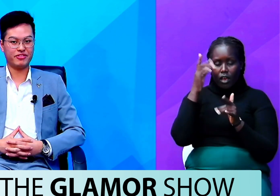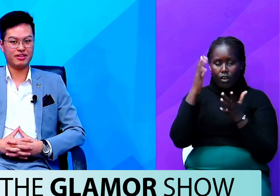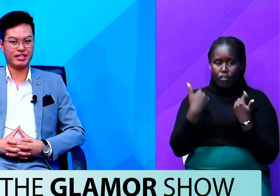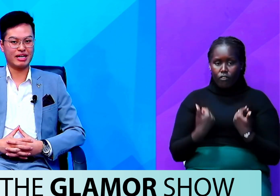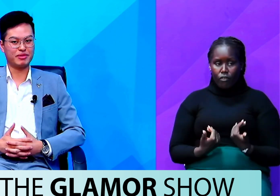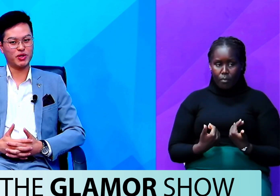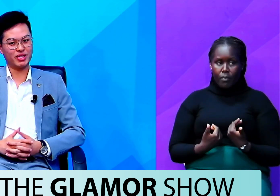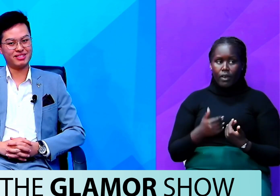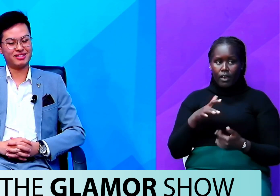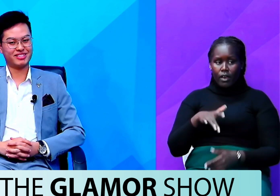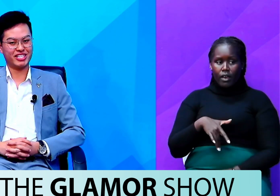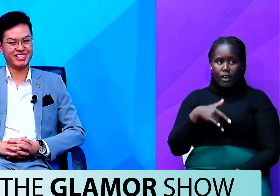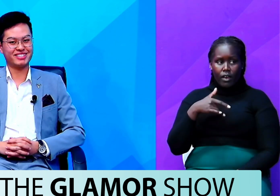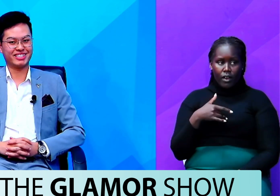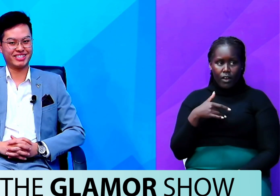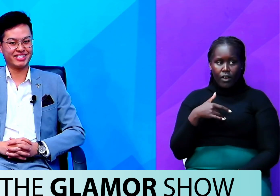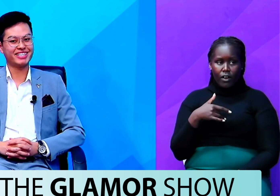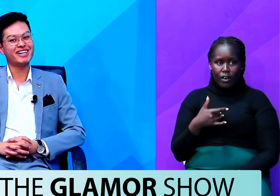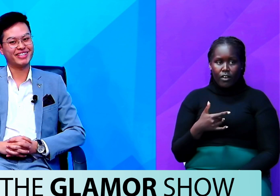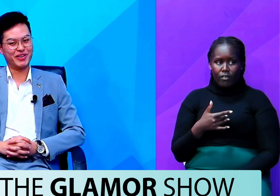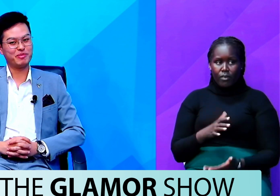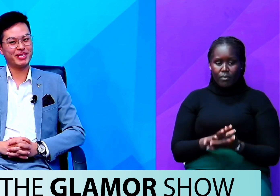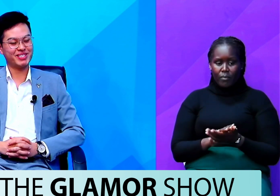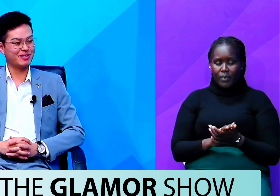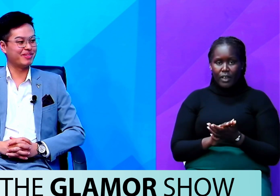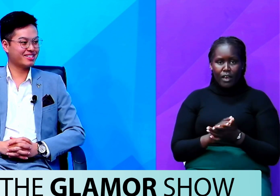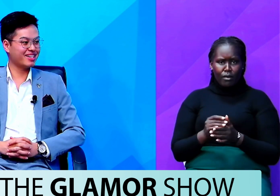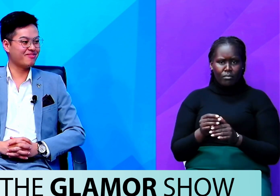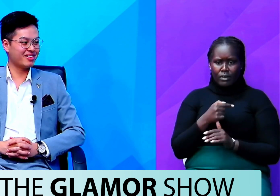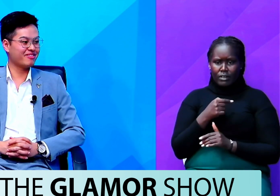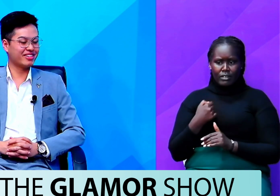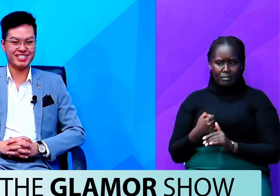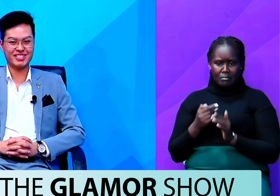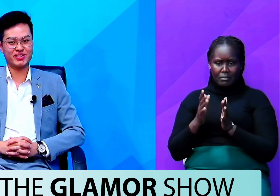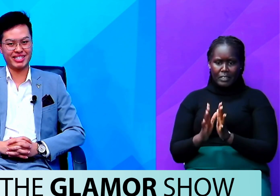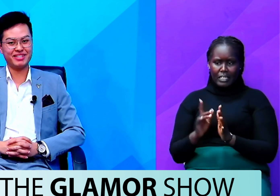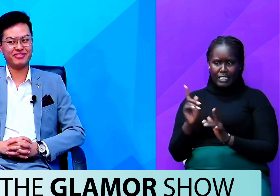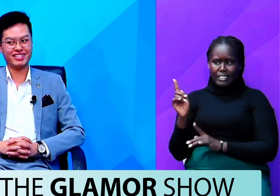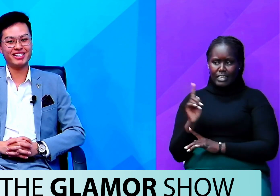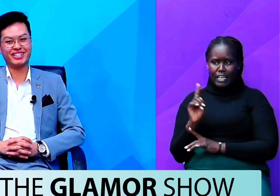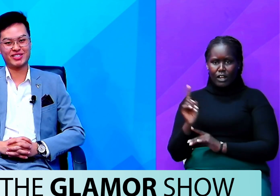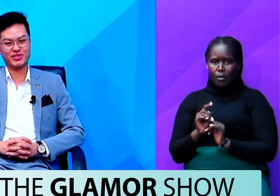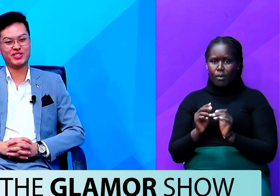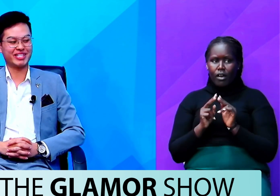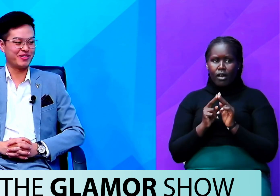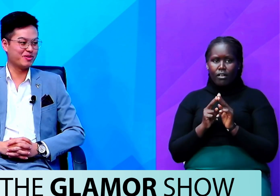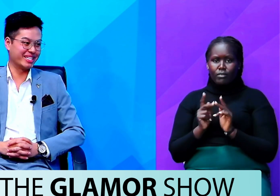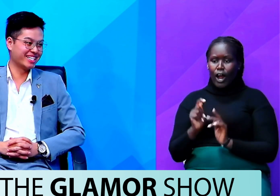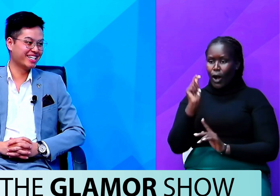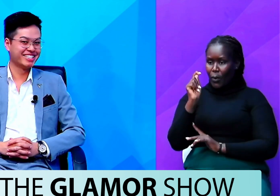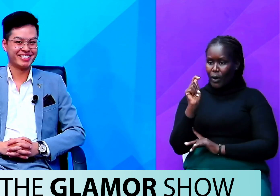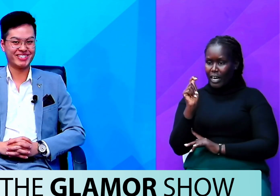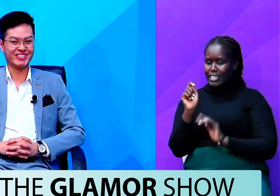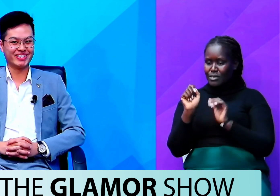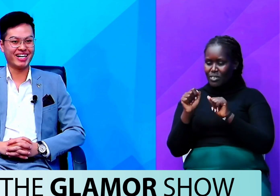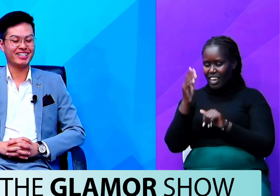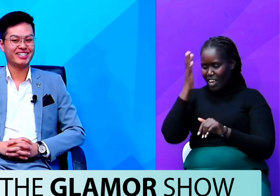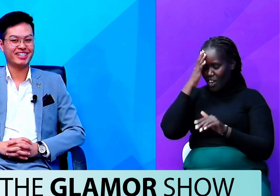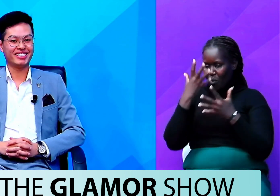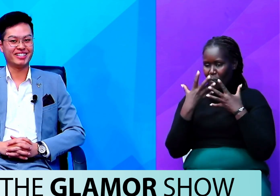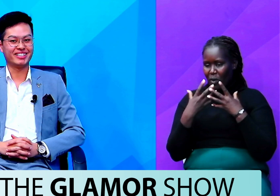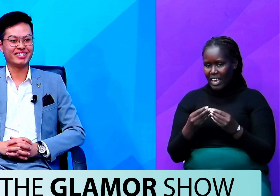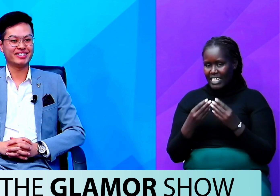personally, I feel like I'm the tallest Chinese in Nairobi. So basically, I'm very, very easy to identify in the streets of Nairobi. So